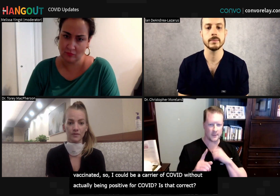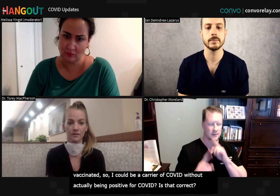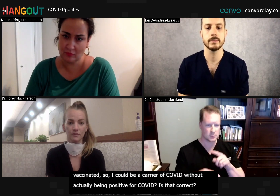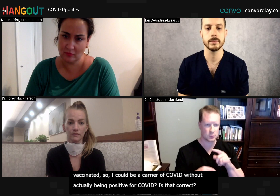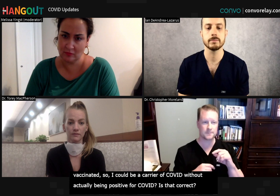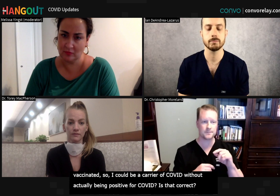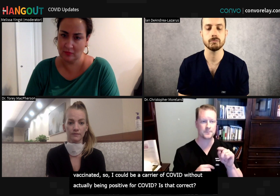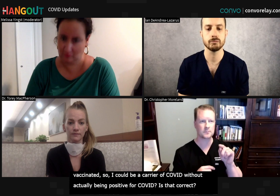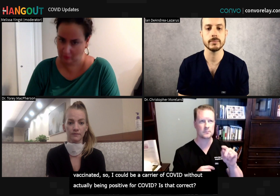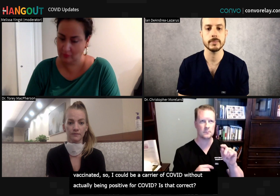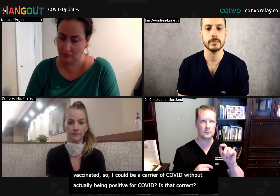So let me answer this.